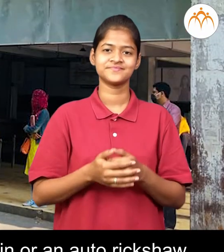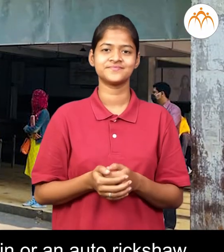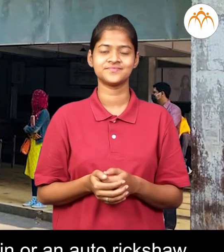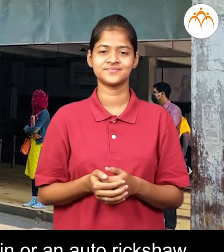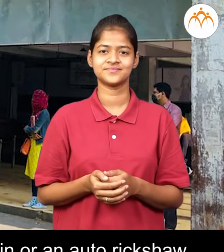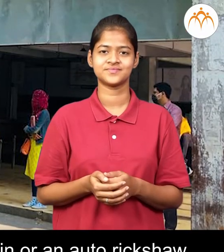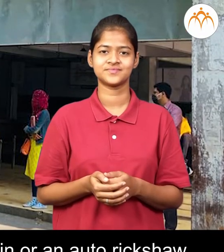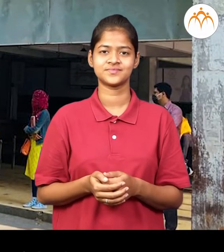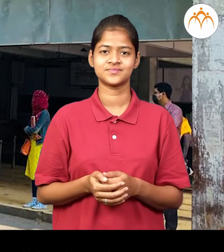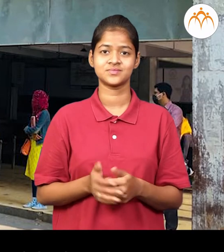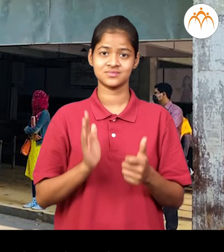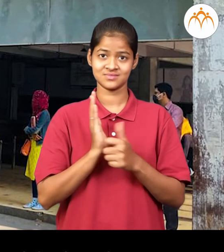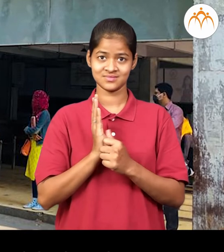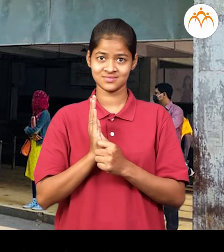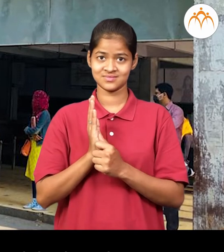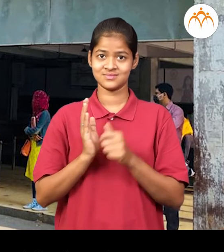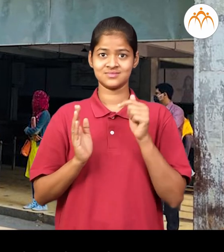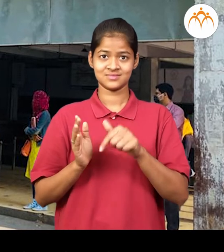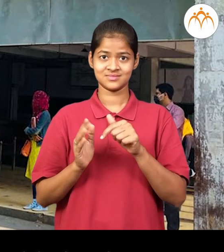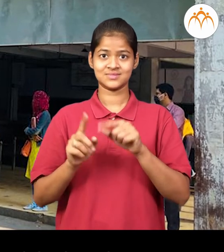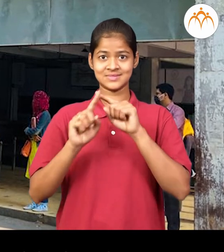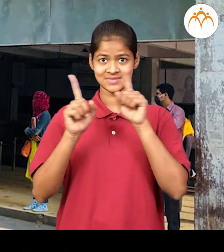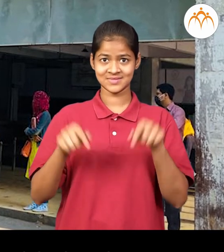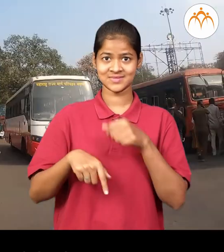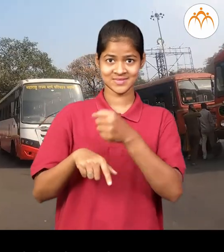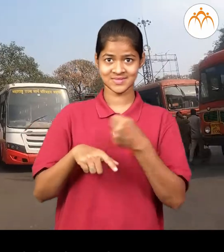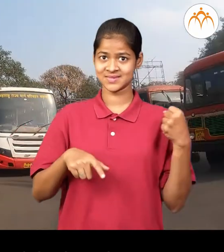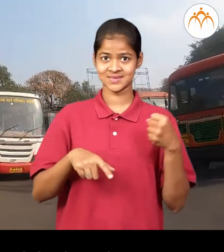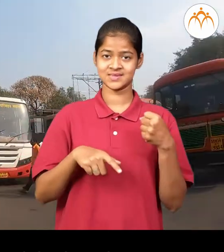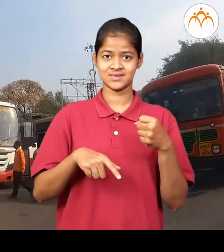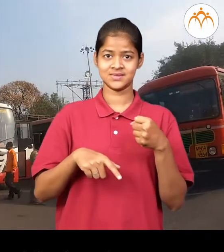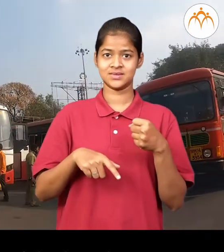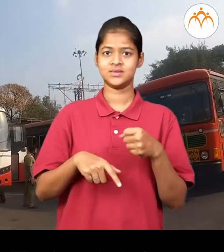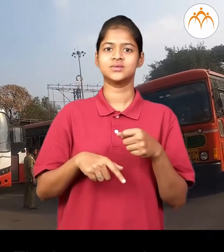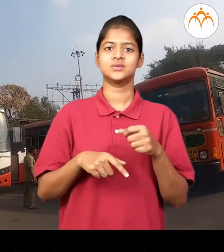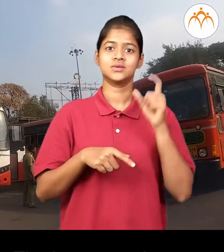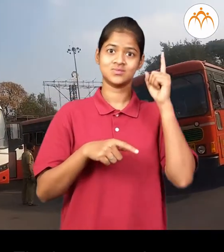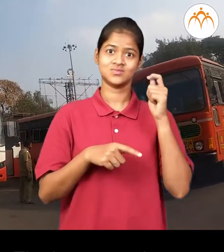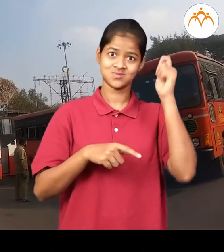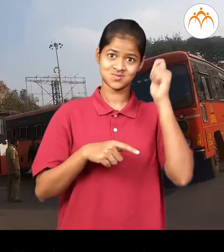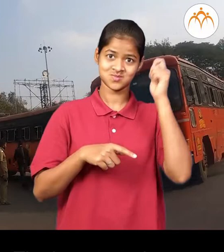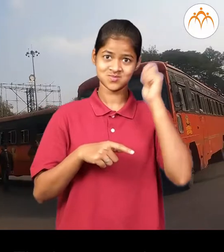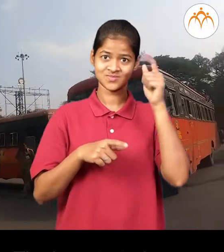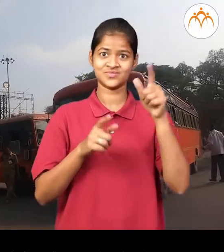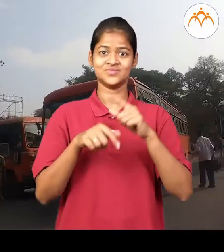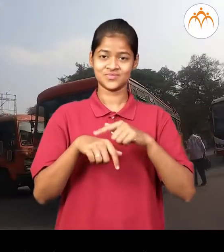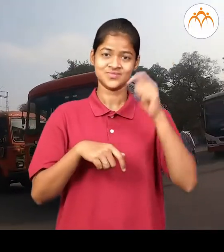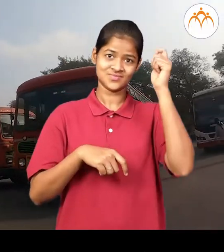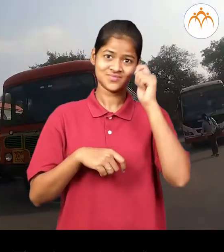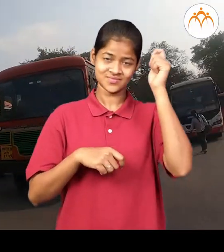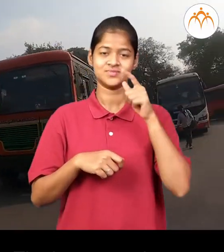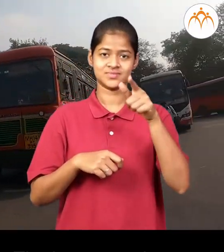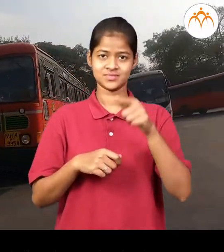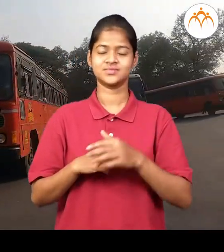passengers. The conductor uncle closed the bus door. He rang the bus bell